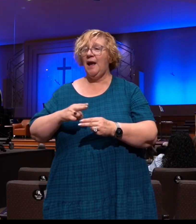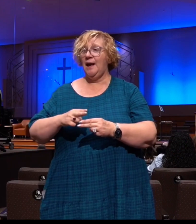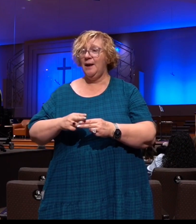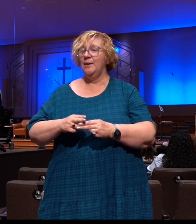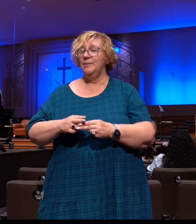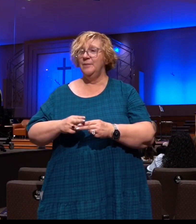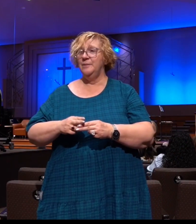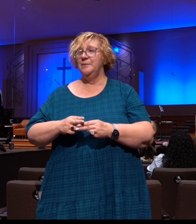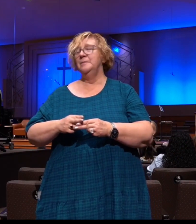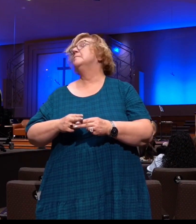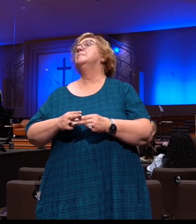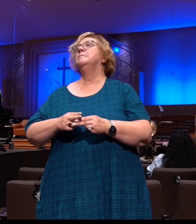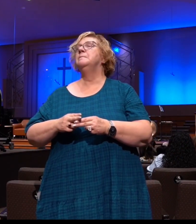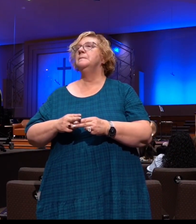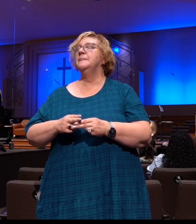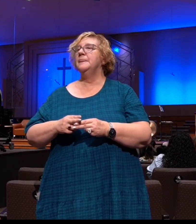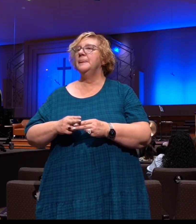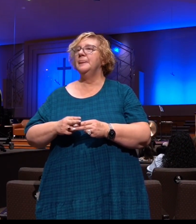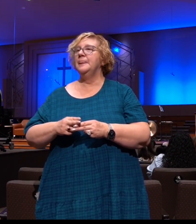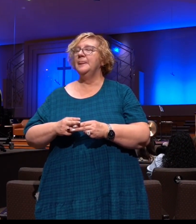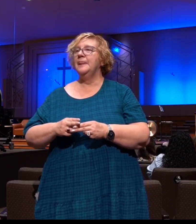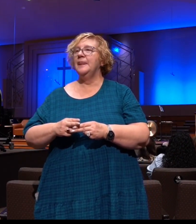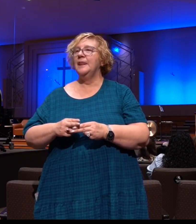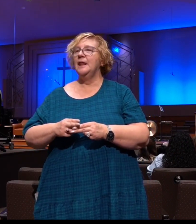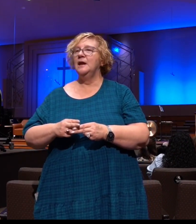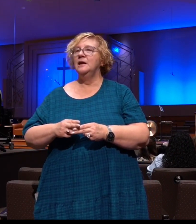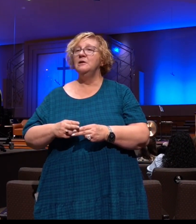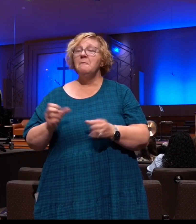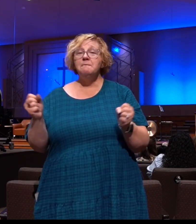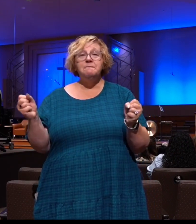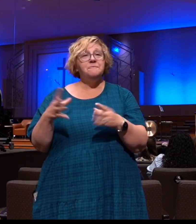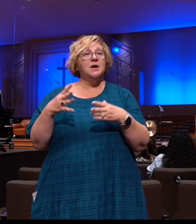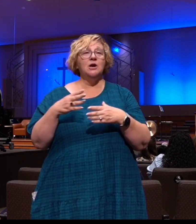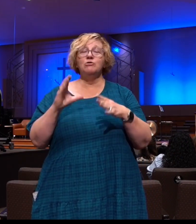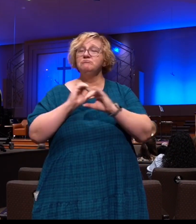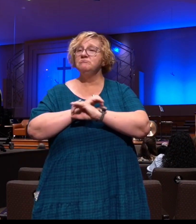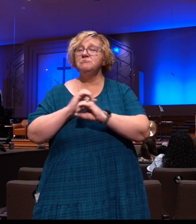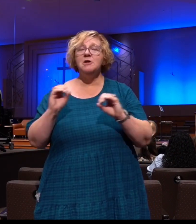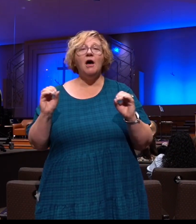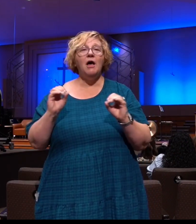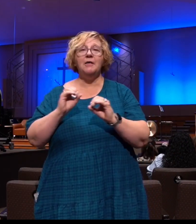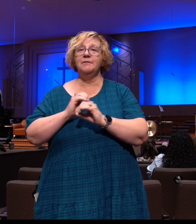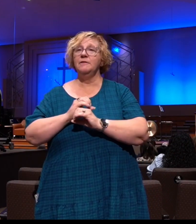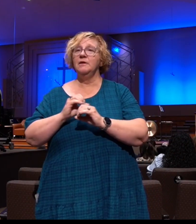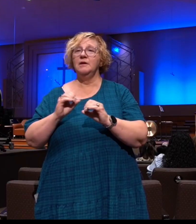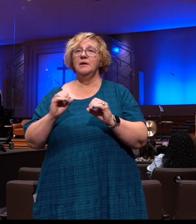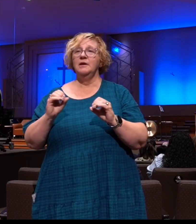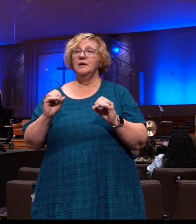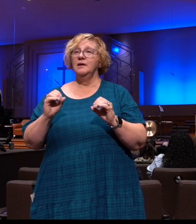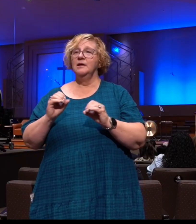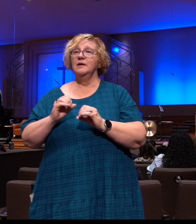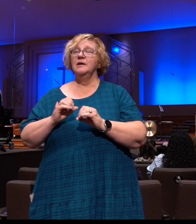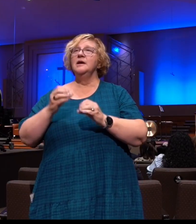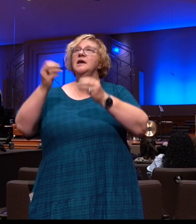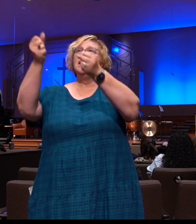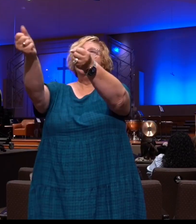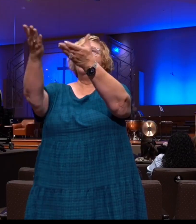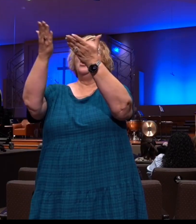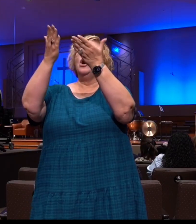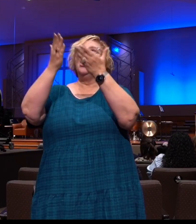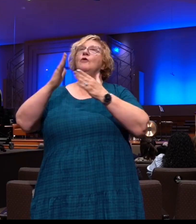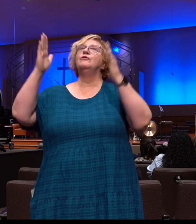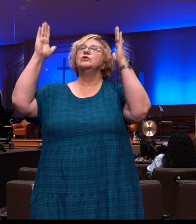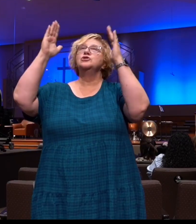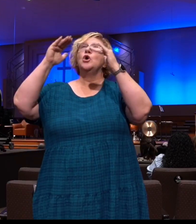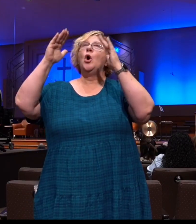name. Don't be afraid. The dawn of hope is